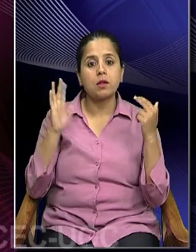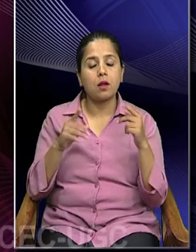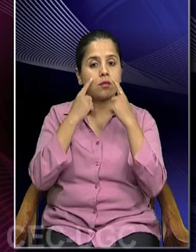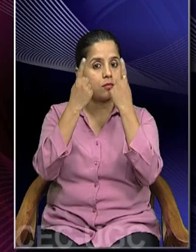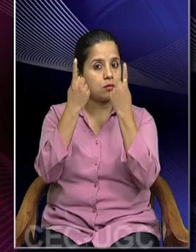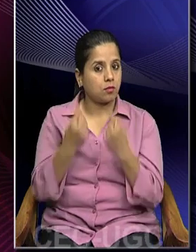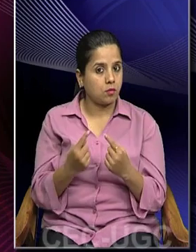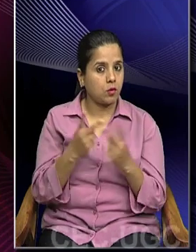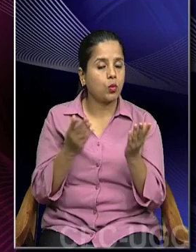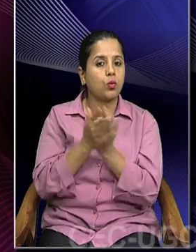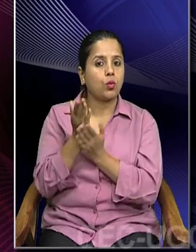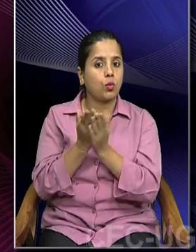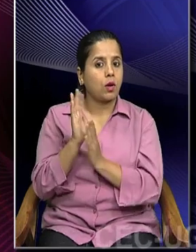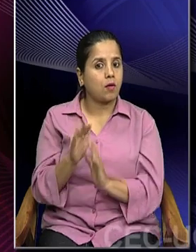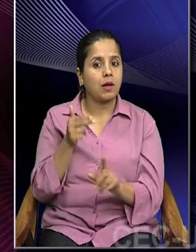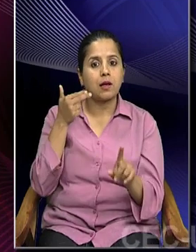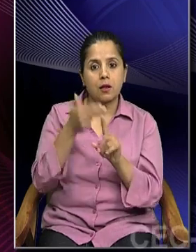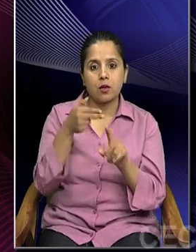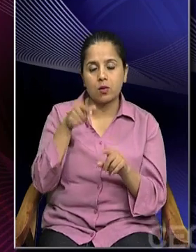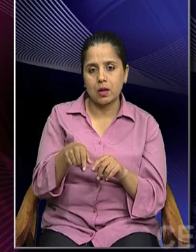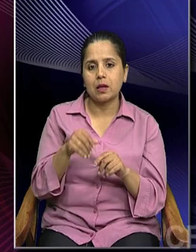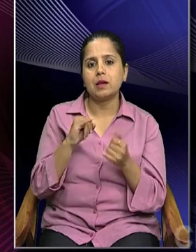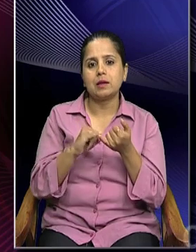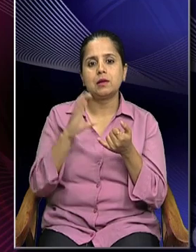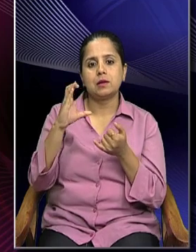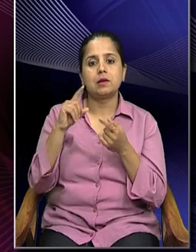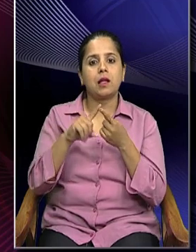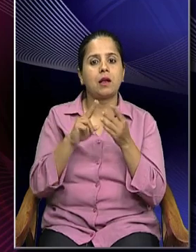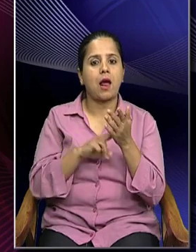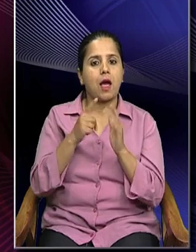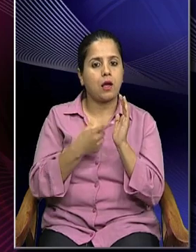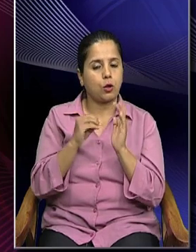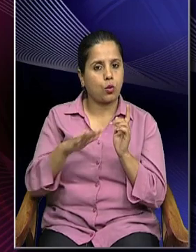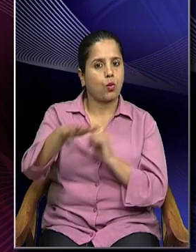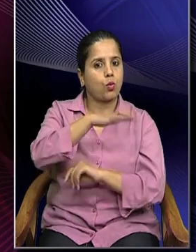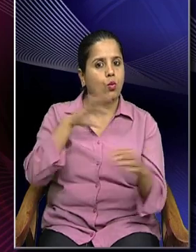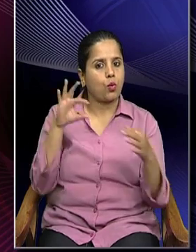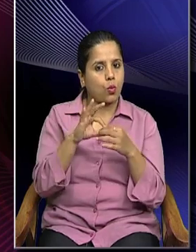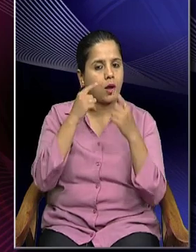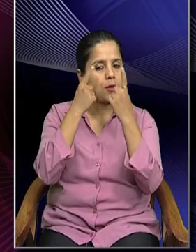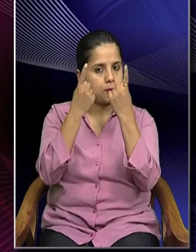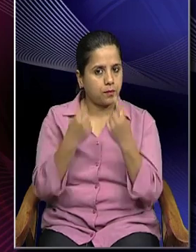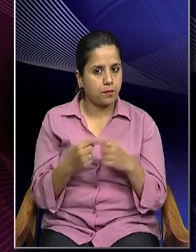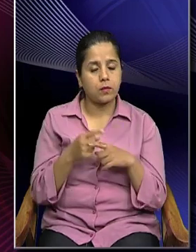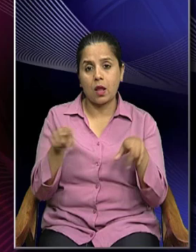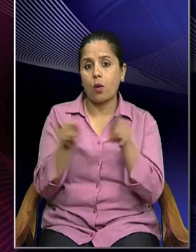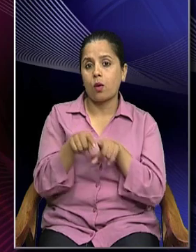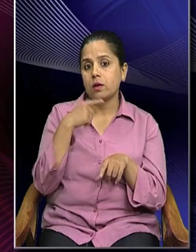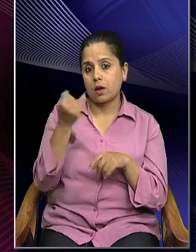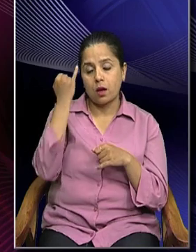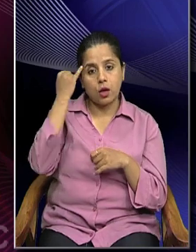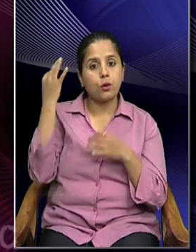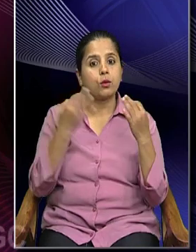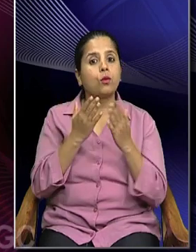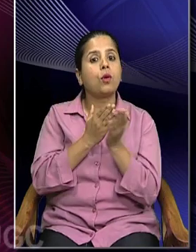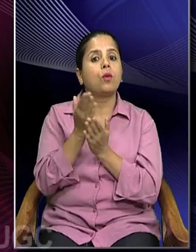assessment way, that is scenario-based assessment. This is also an innovative